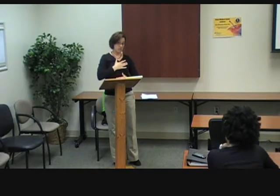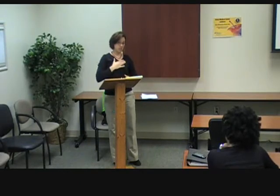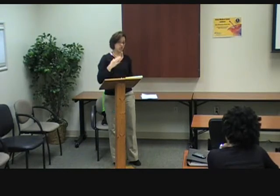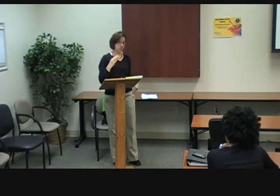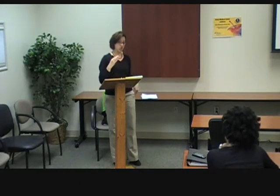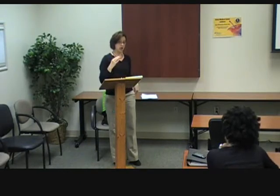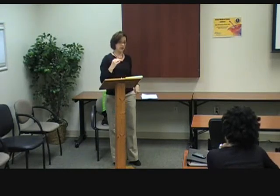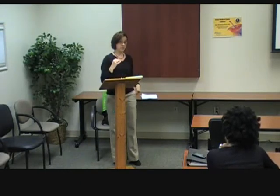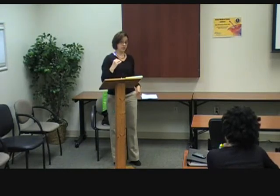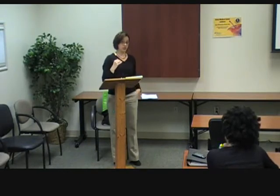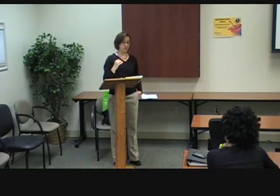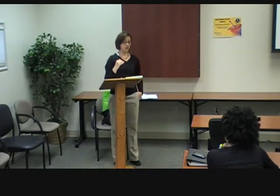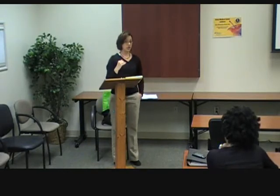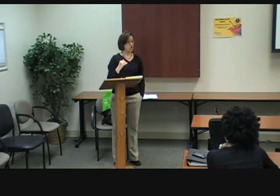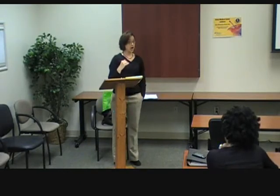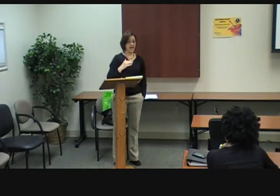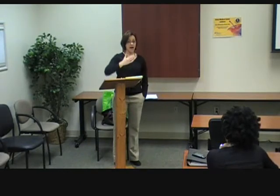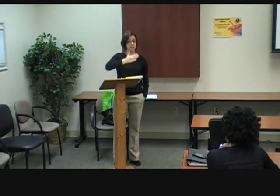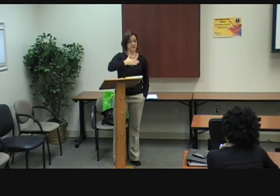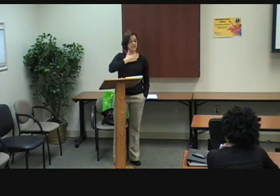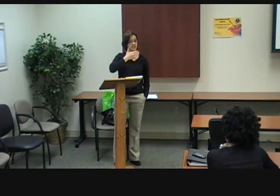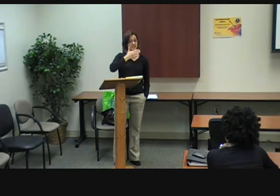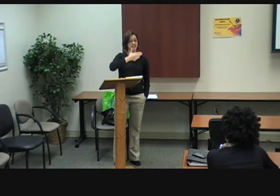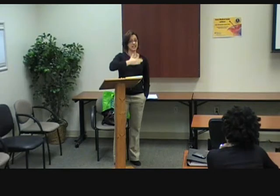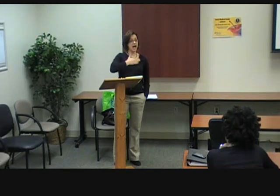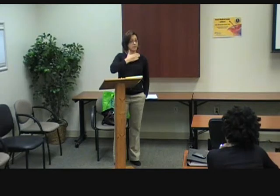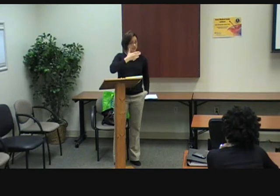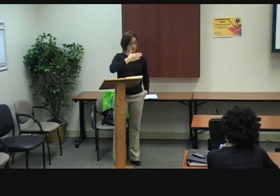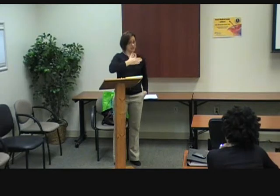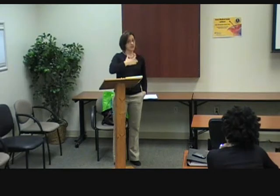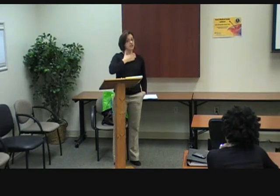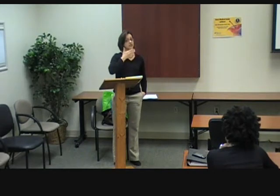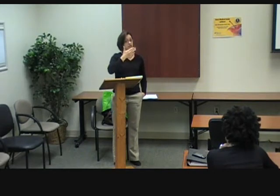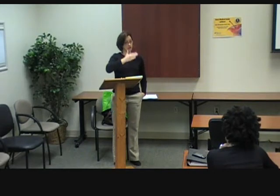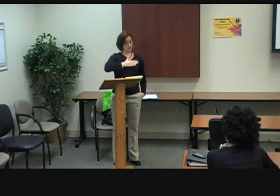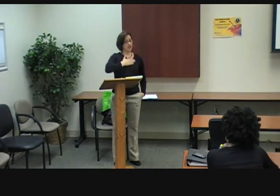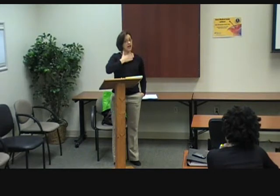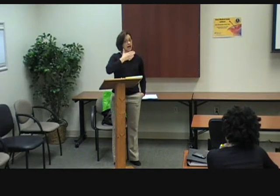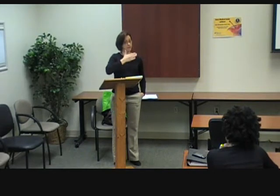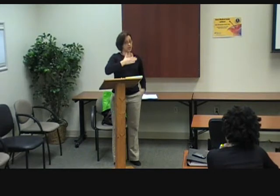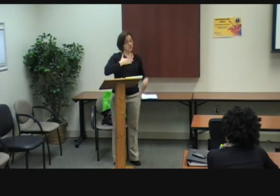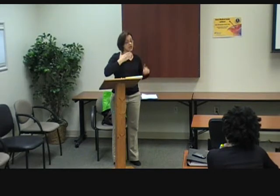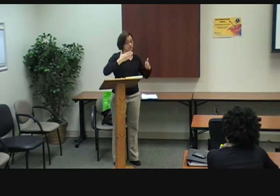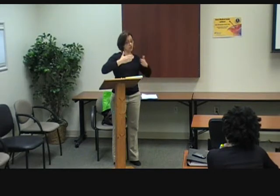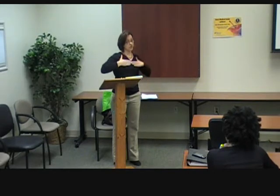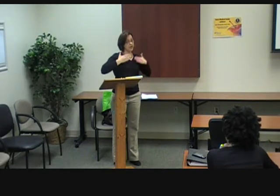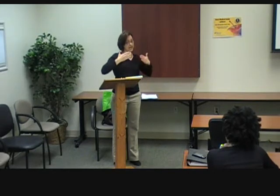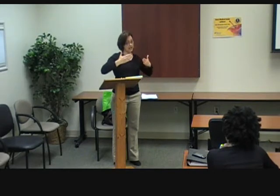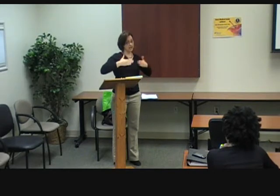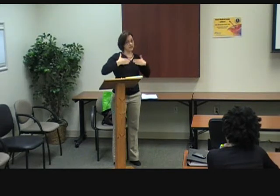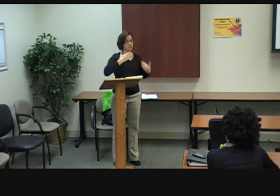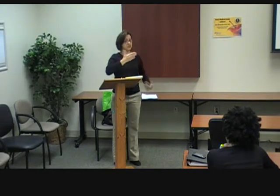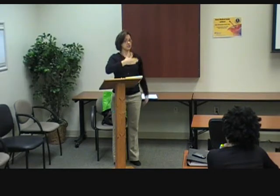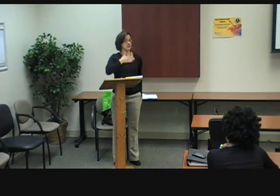But enjoy. Happy? Not happy. Because this is happy. Happy. You can do 2 hands, but this is